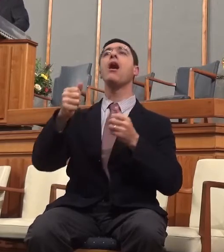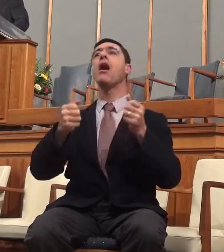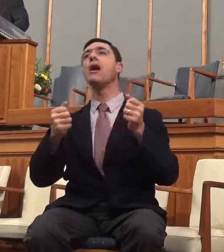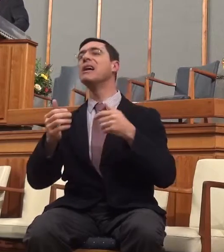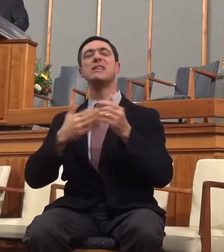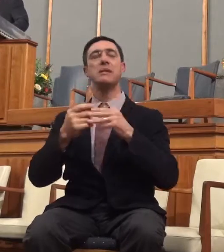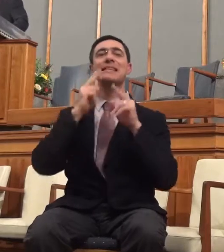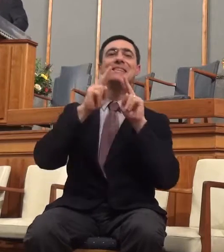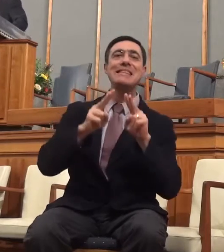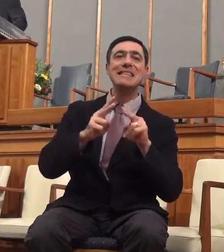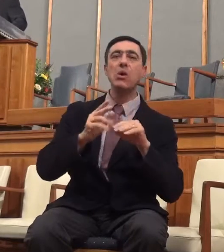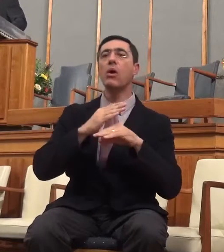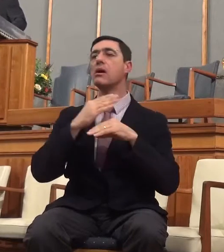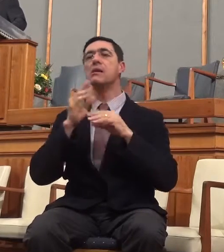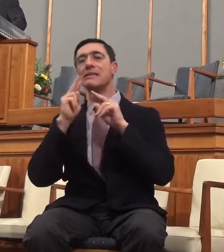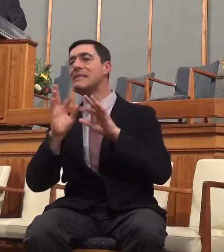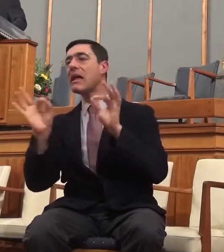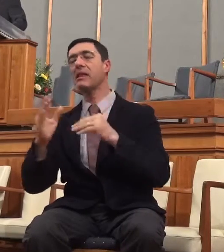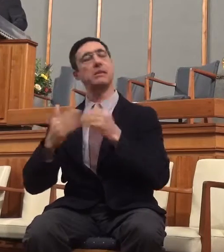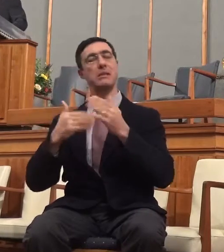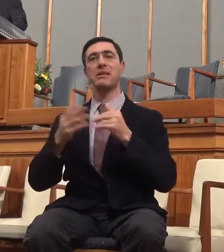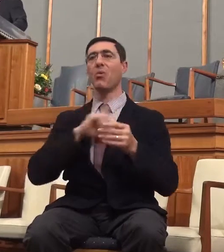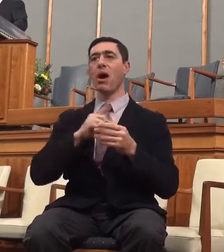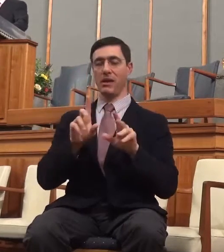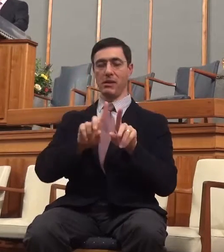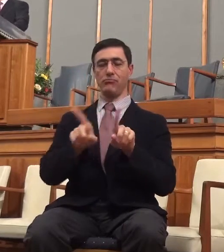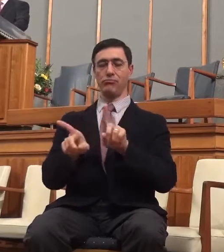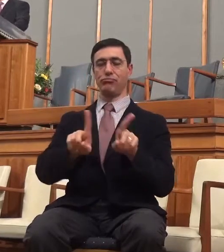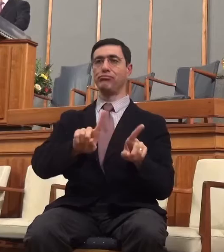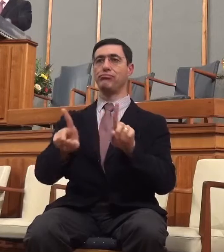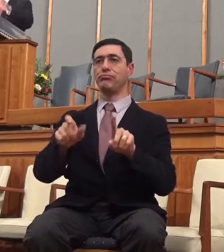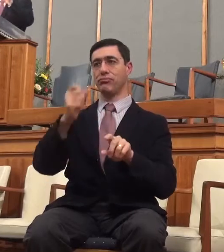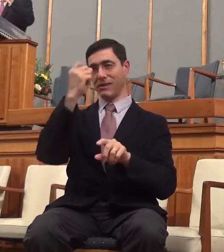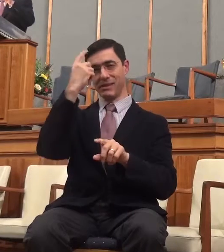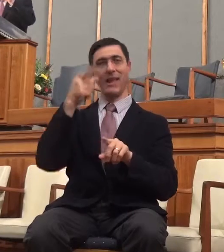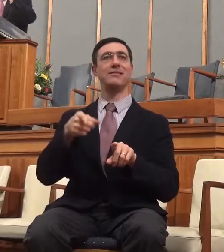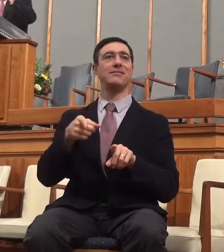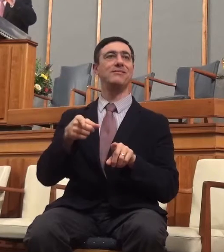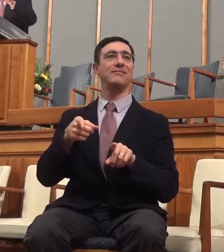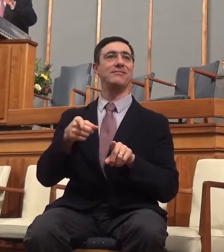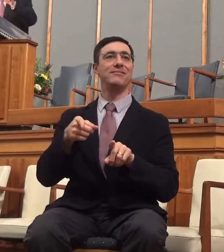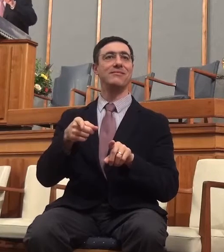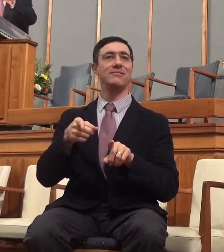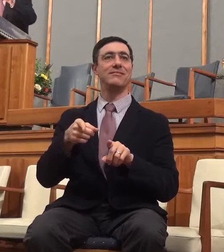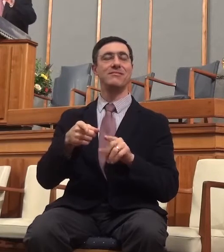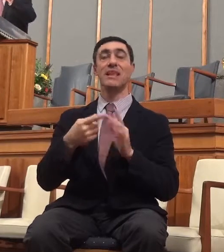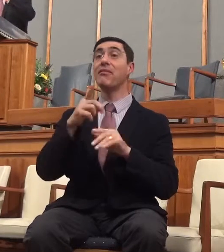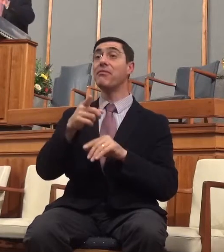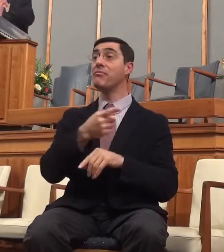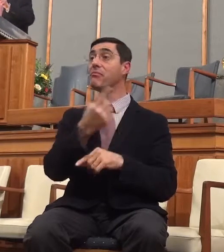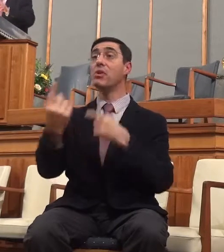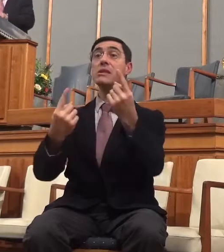not. But being back in the early days, you were so limited. If you live by sight